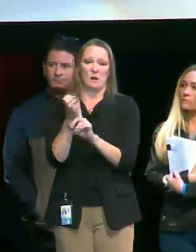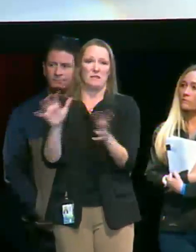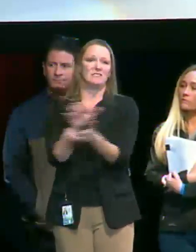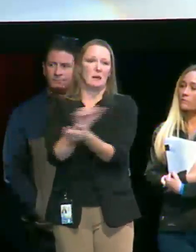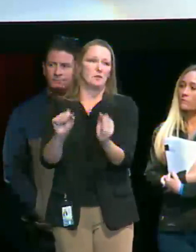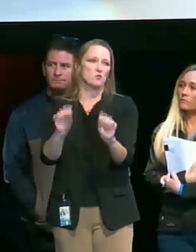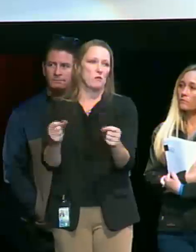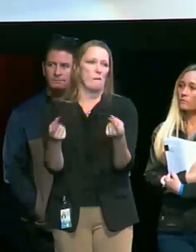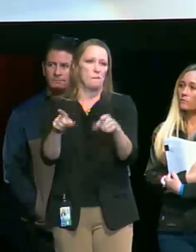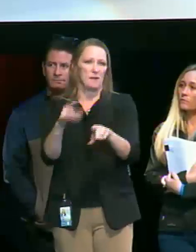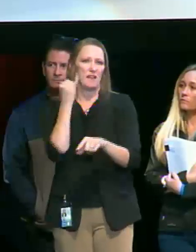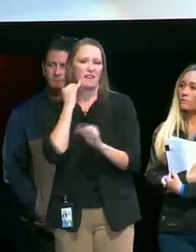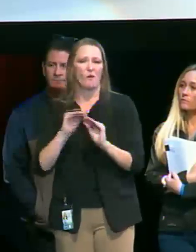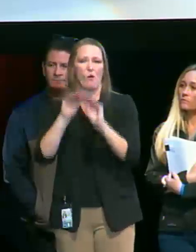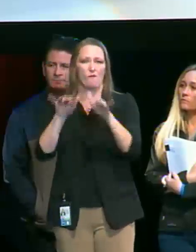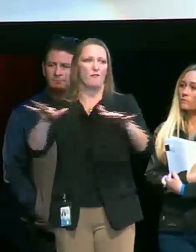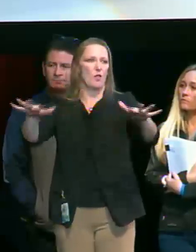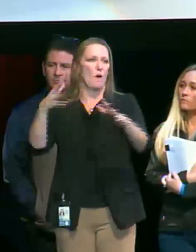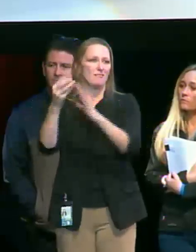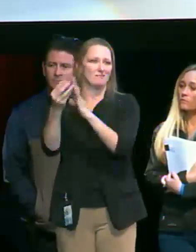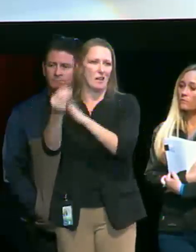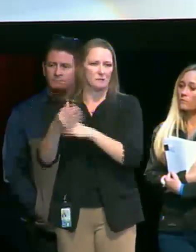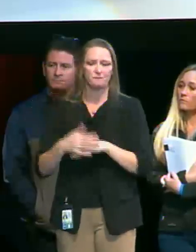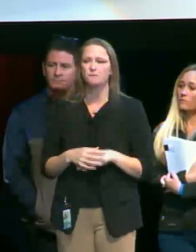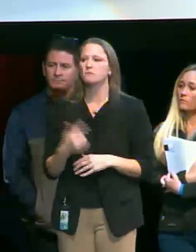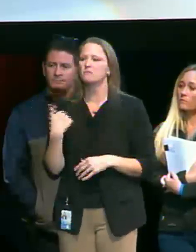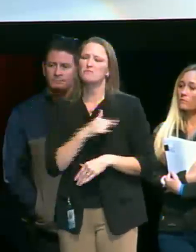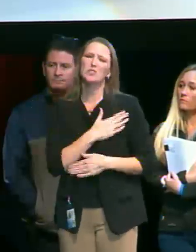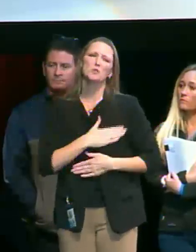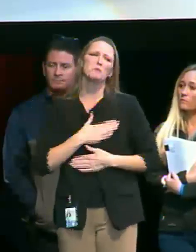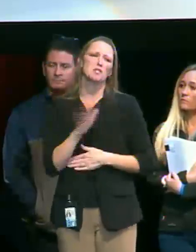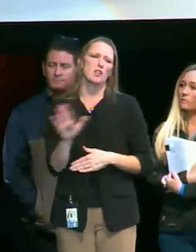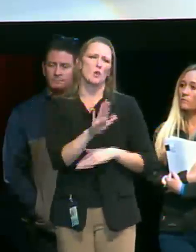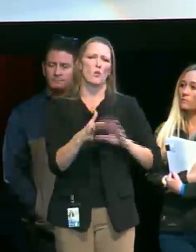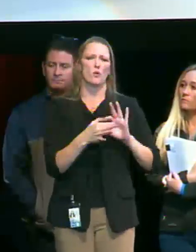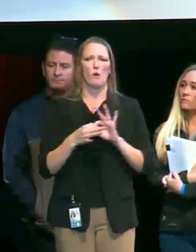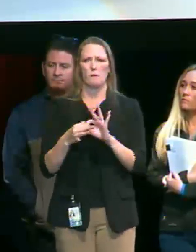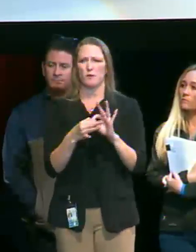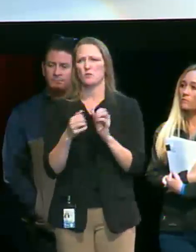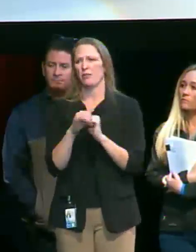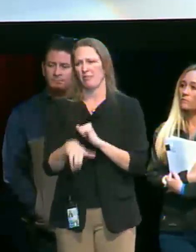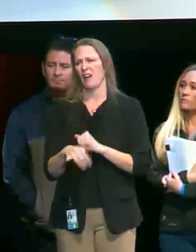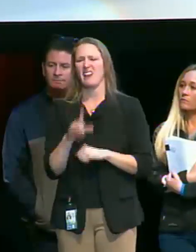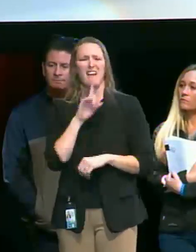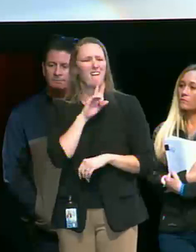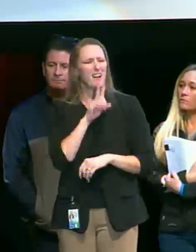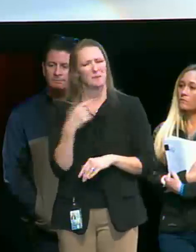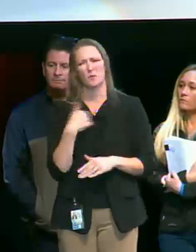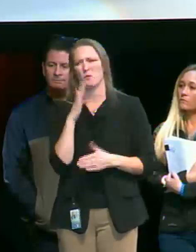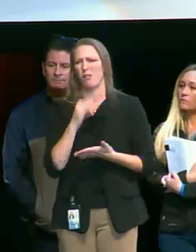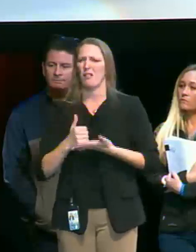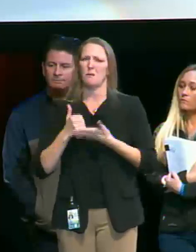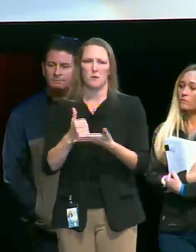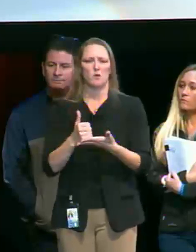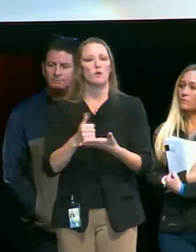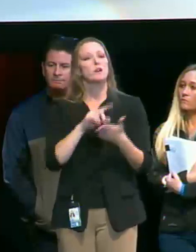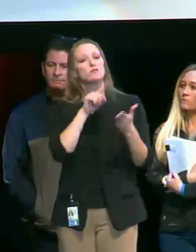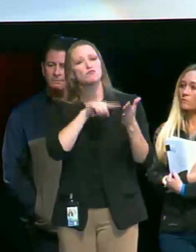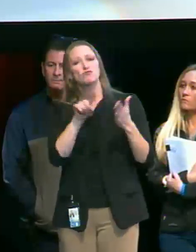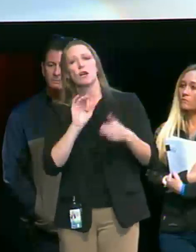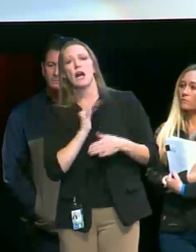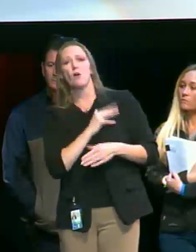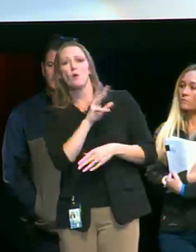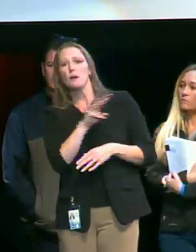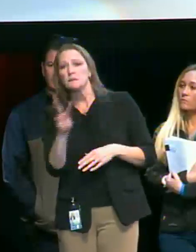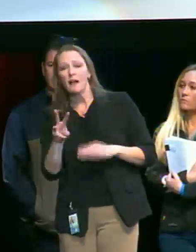we really appreciate your cooperation with that, and absolutely, we're here to help you. Check our website. You can